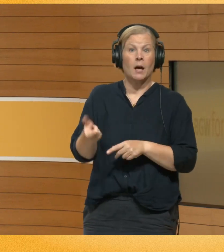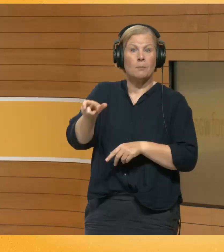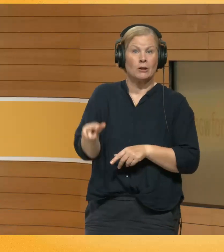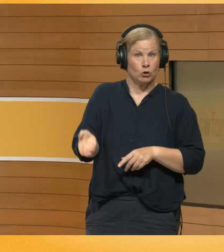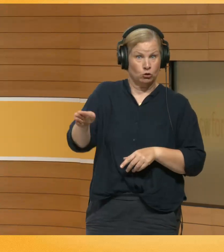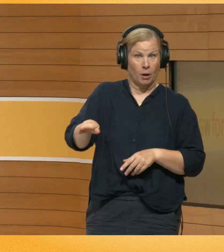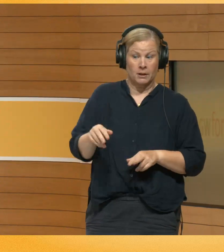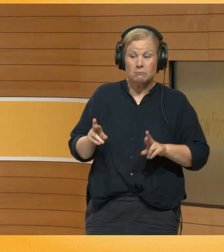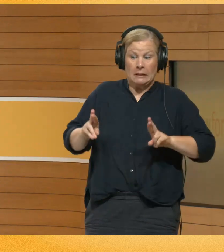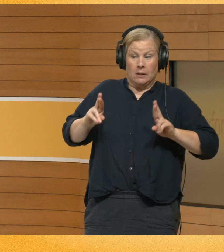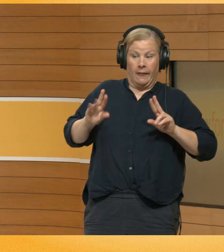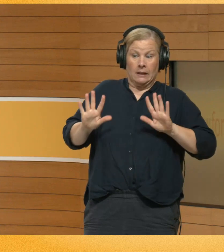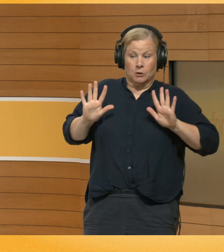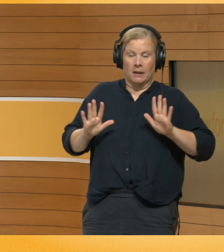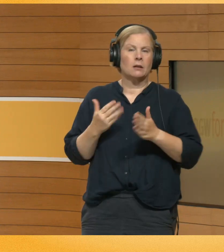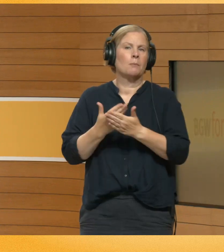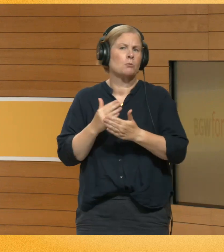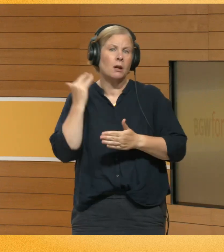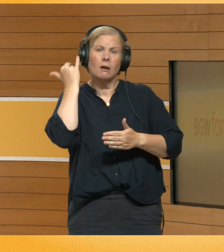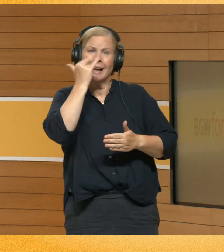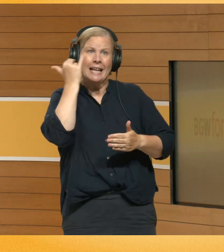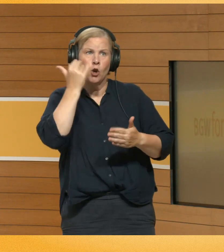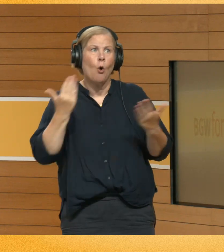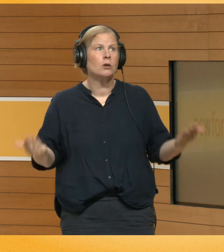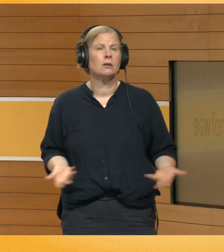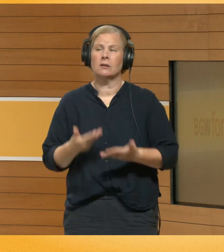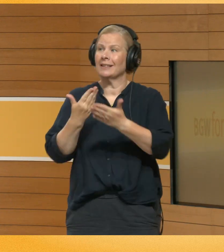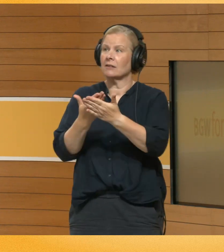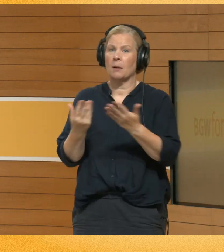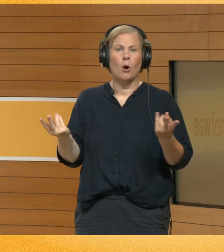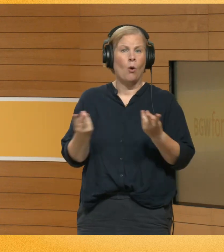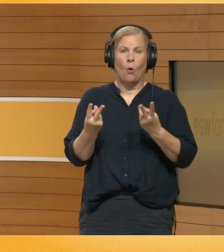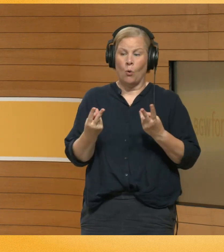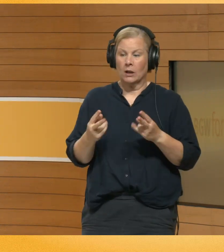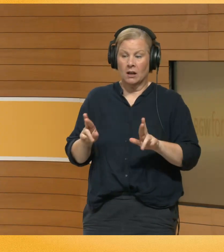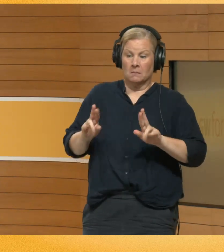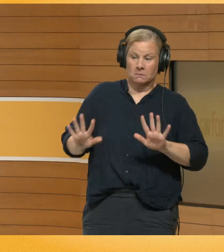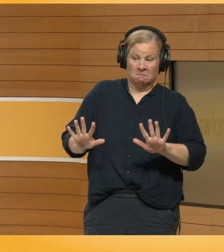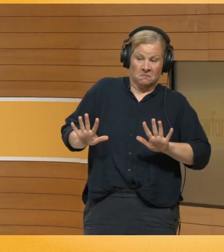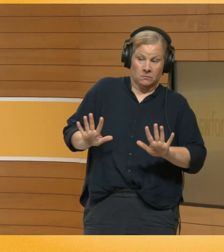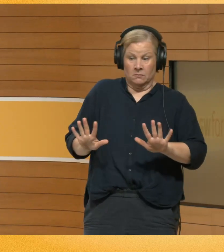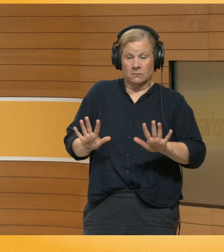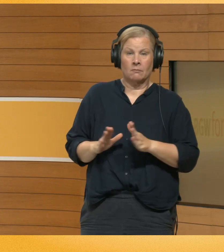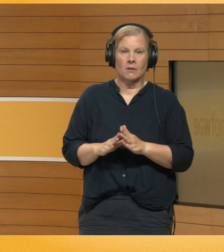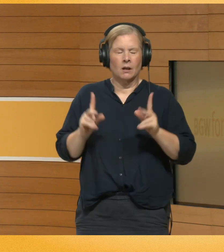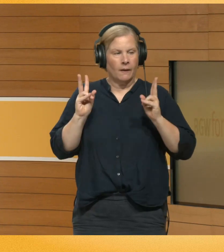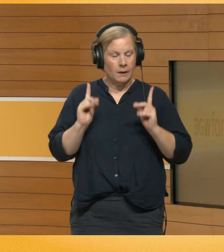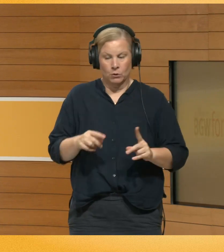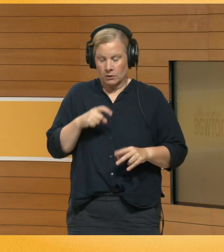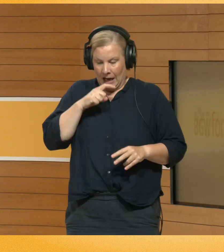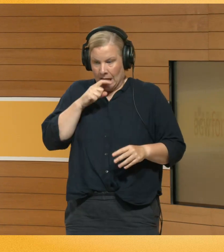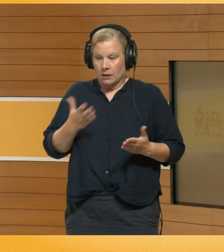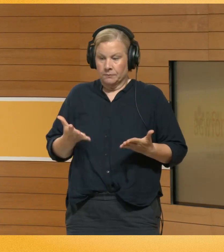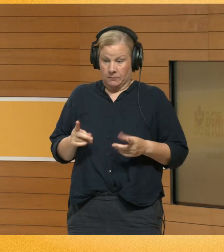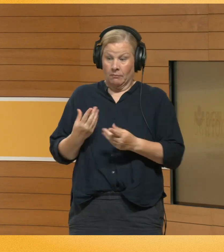safe handling these patients. So we started to, as a